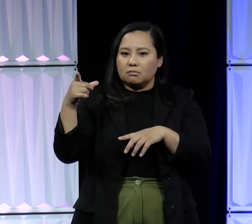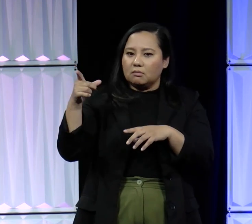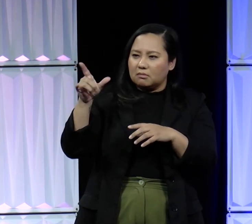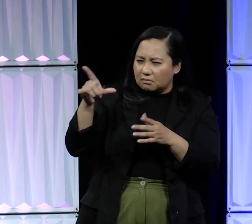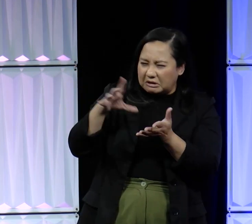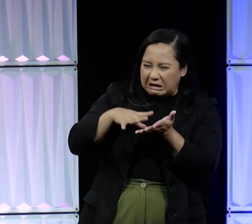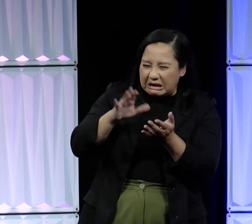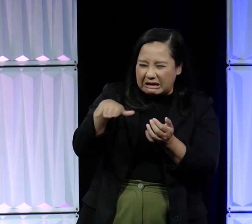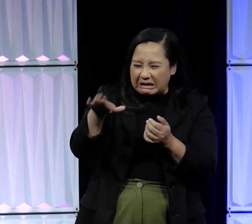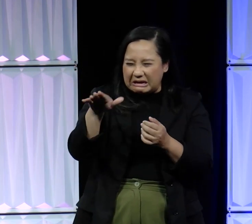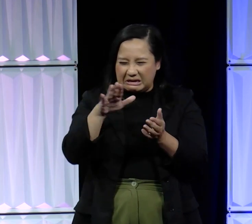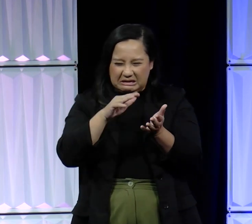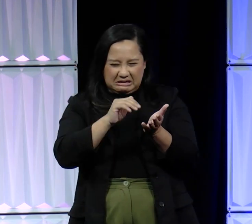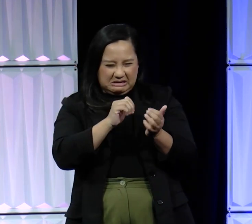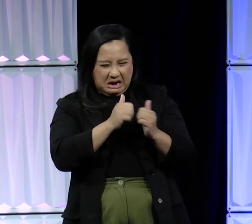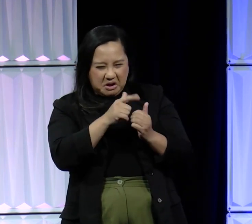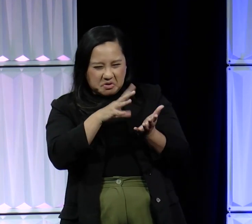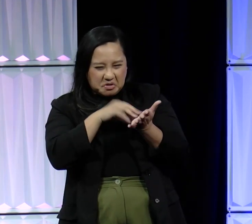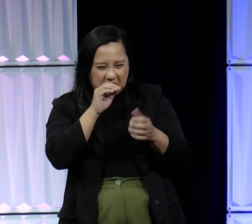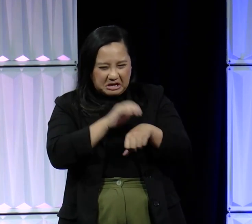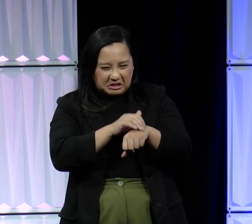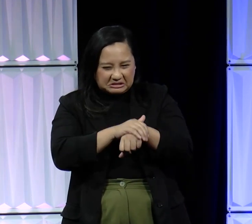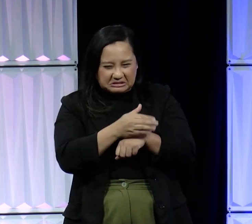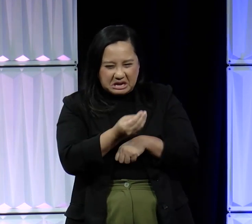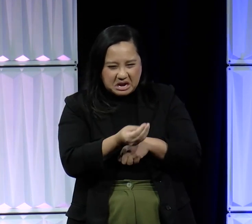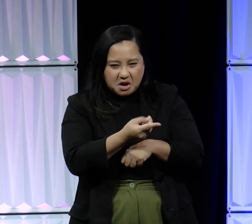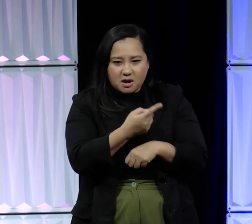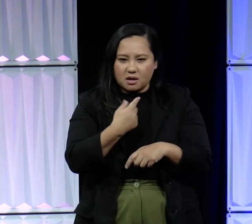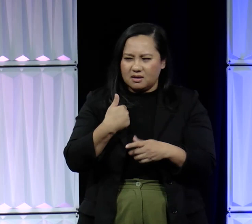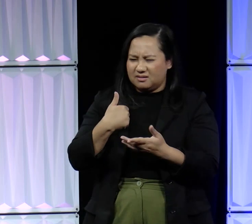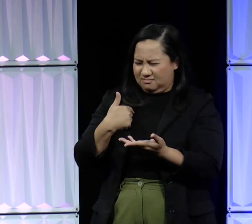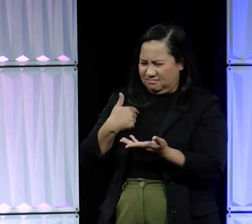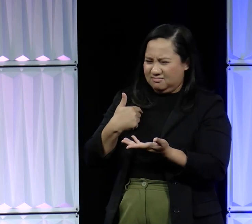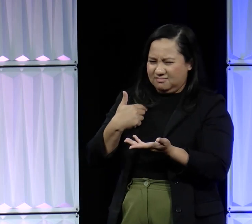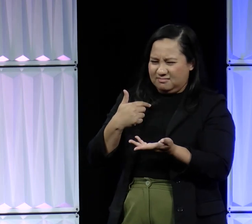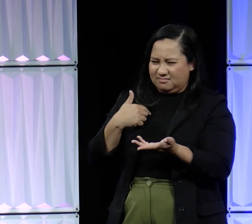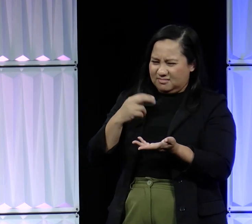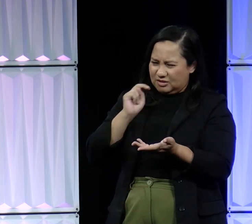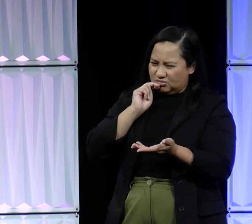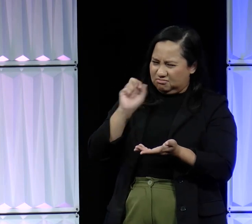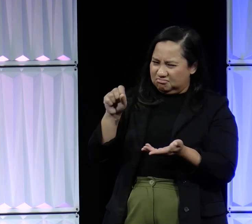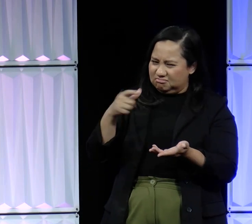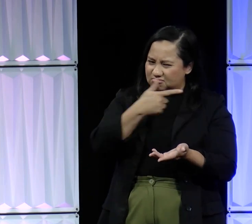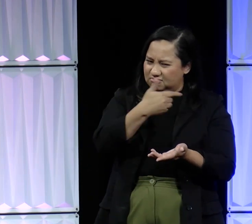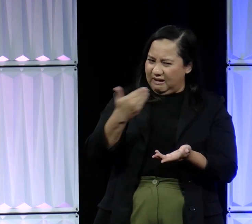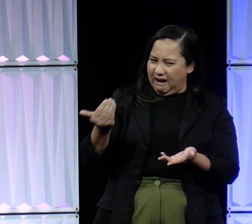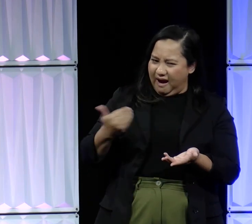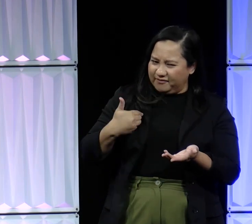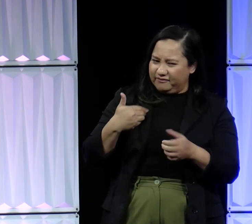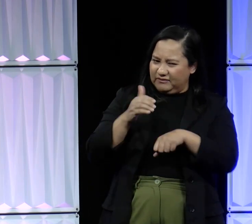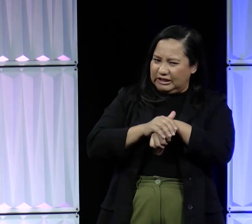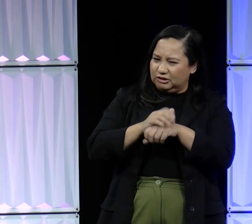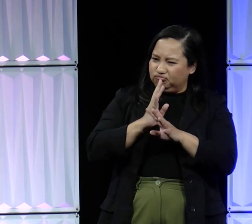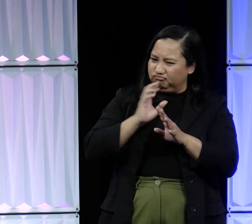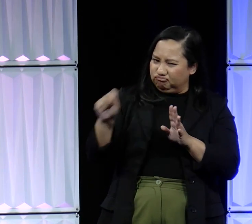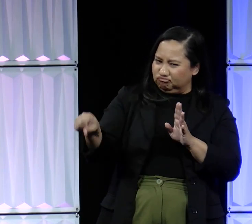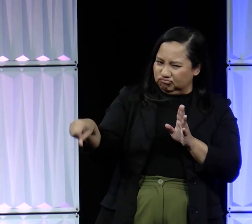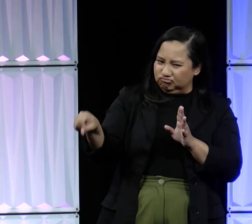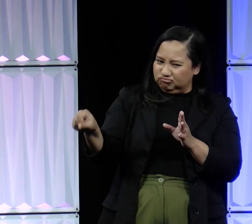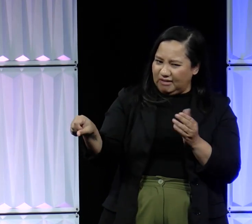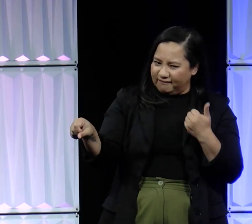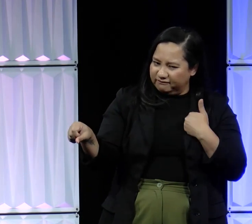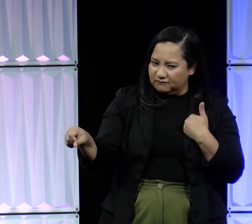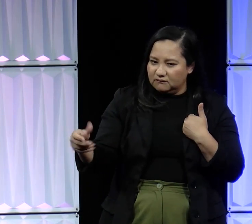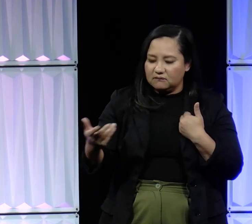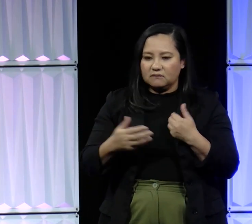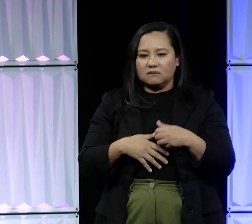was confused when I said that Nigeria happened to have English as its official language. She asked if she could listen to